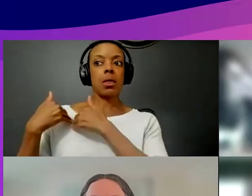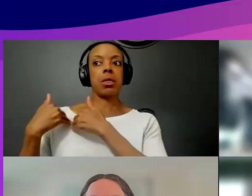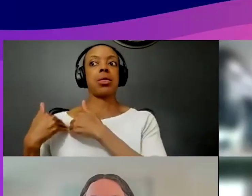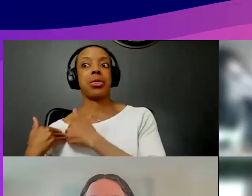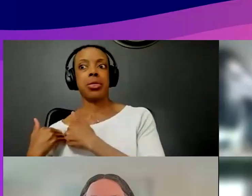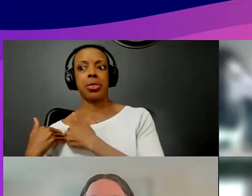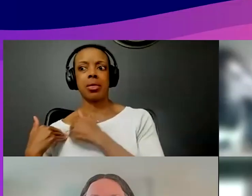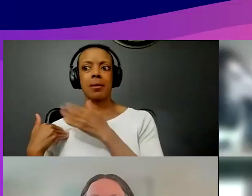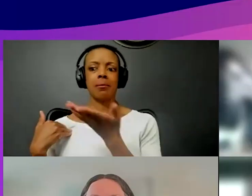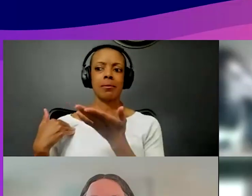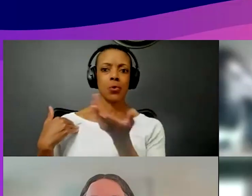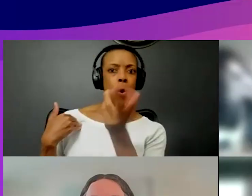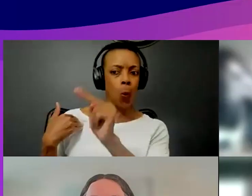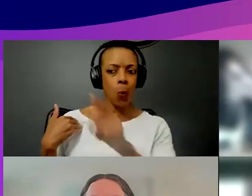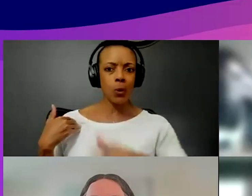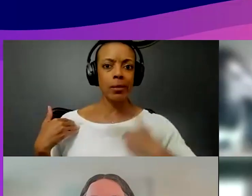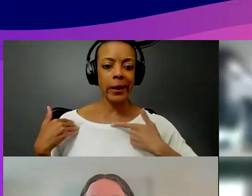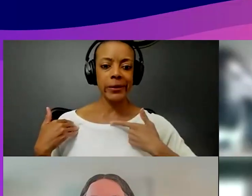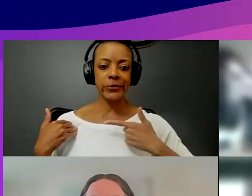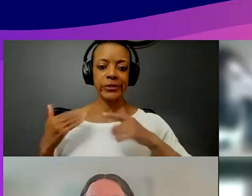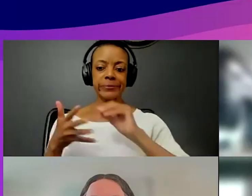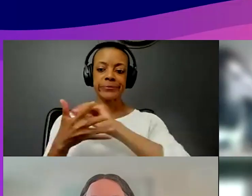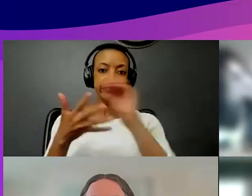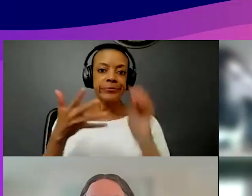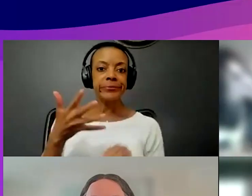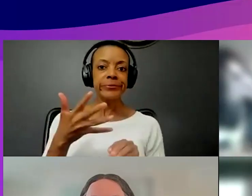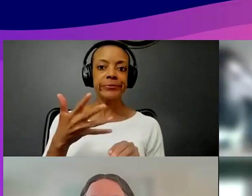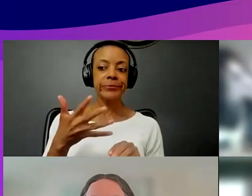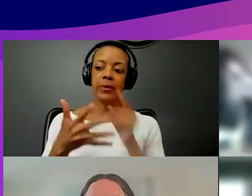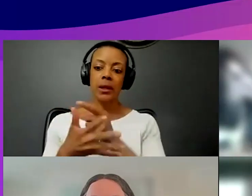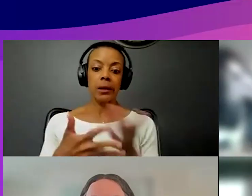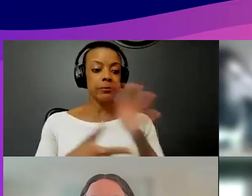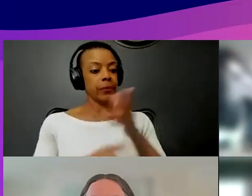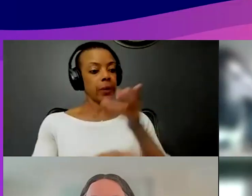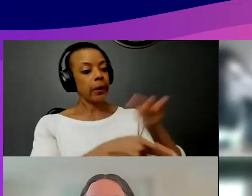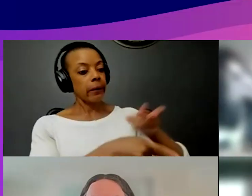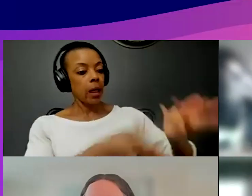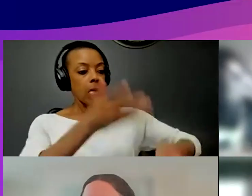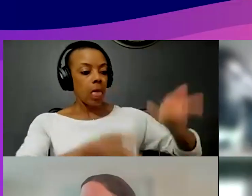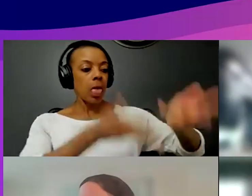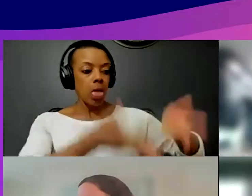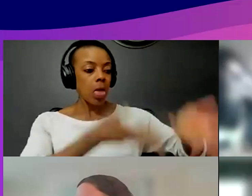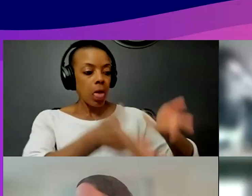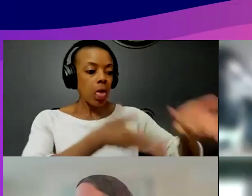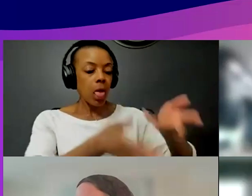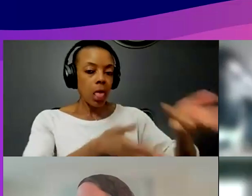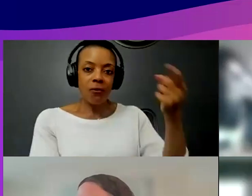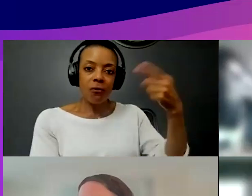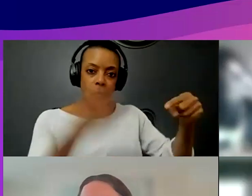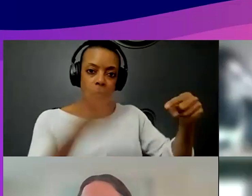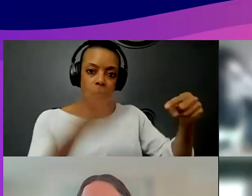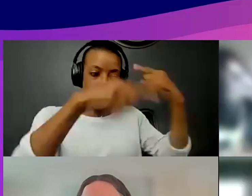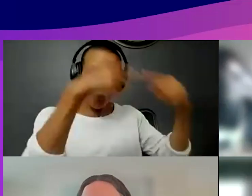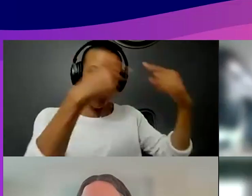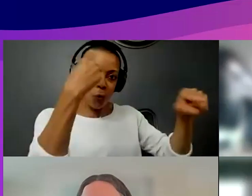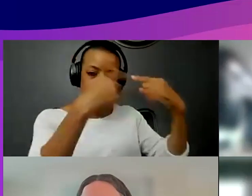life's objective. And it's not maybe for 20 minutes, it might be for years. So you're putting aside a part of your